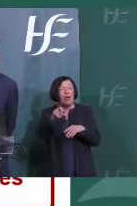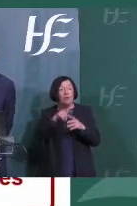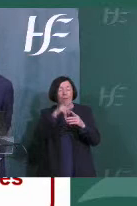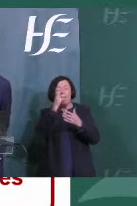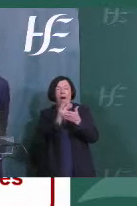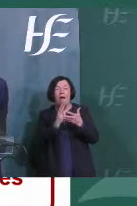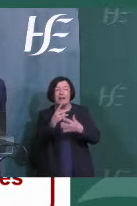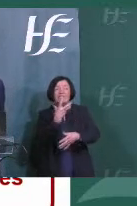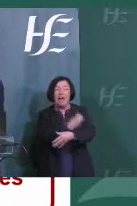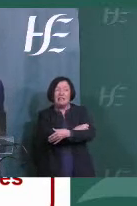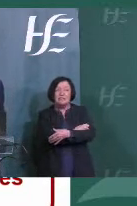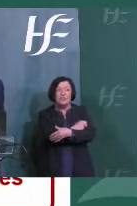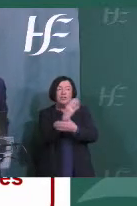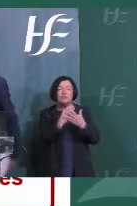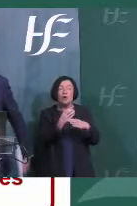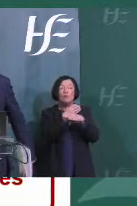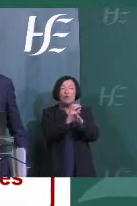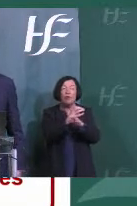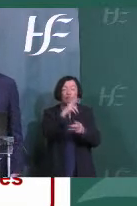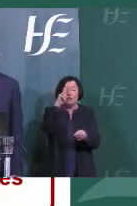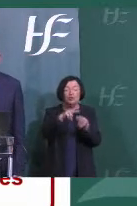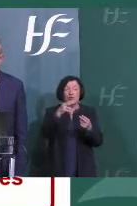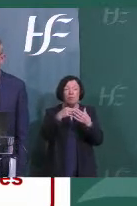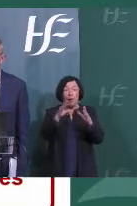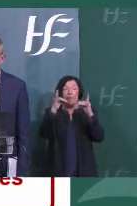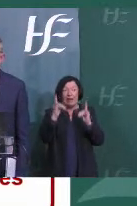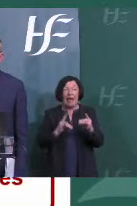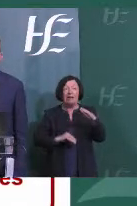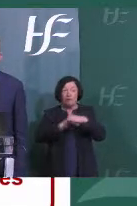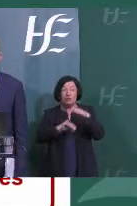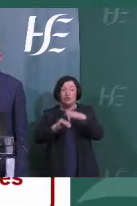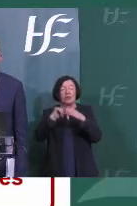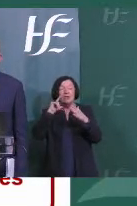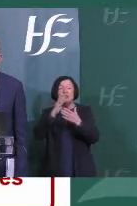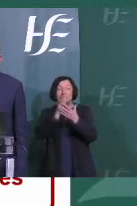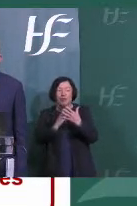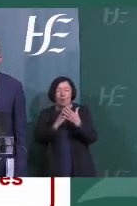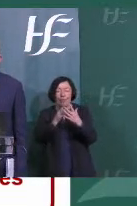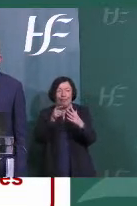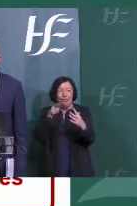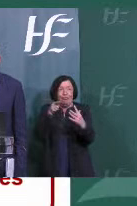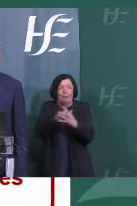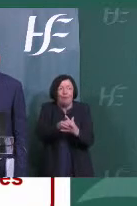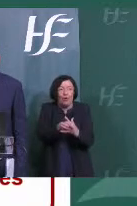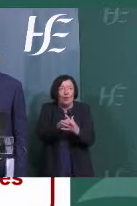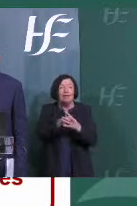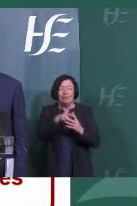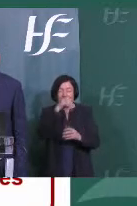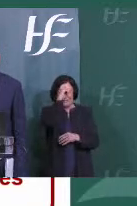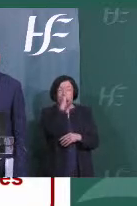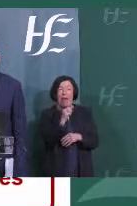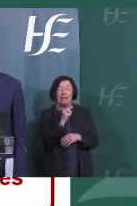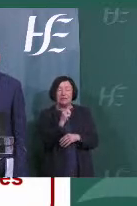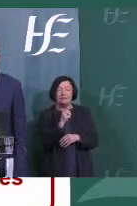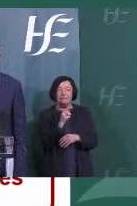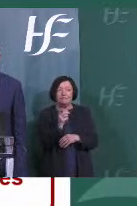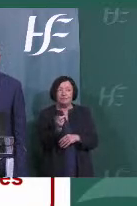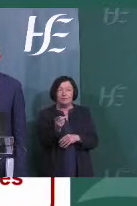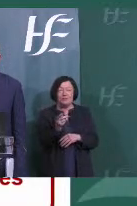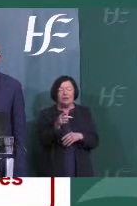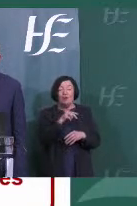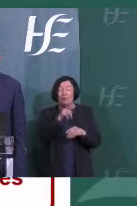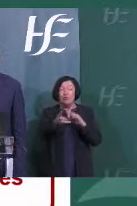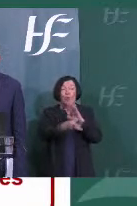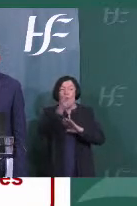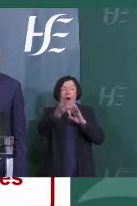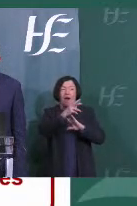partly vaccinated. Some countries now reintroducing public health measures. We're seeing some breakthrough, that's to be expected. No, the flood wall